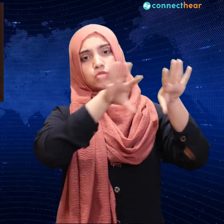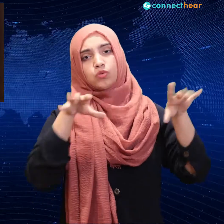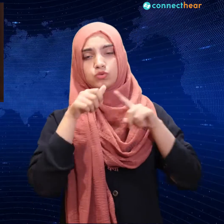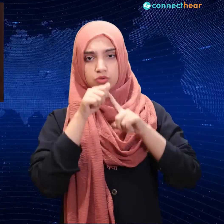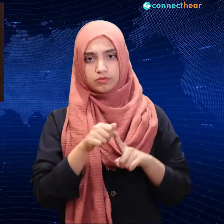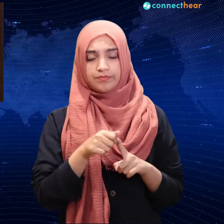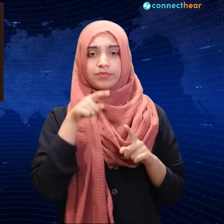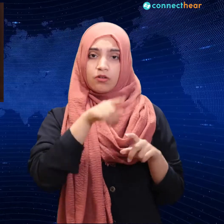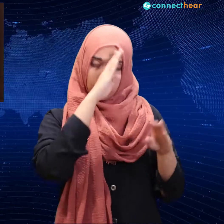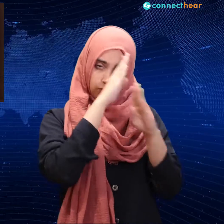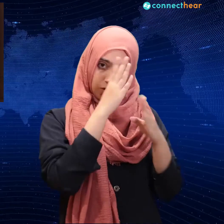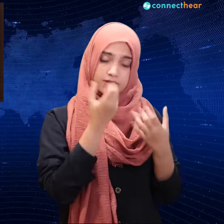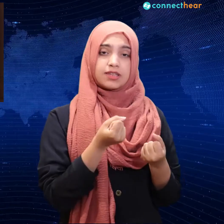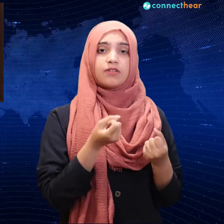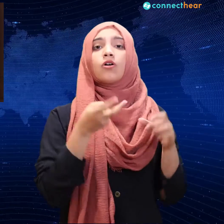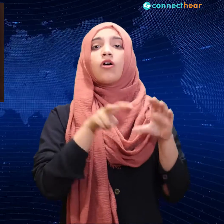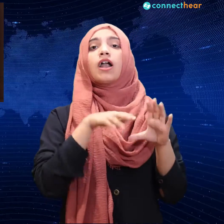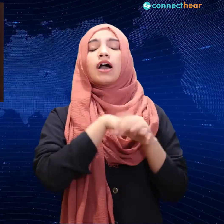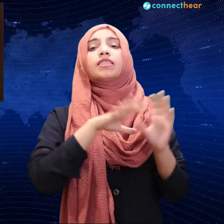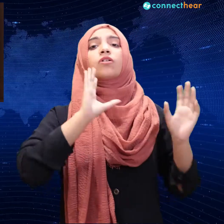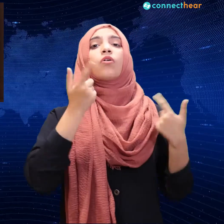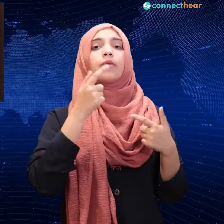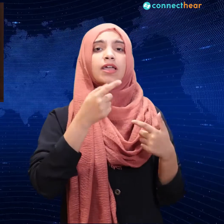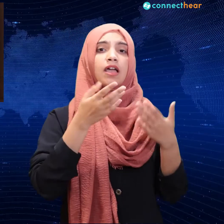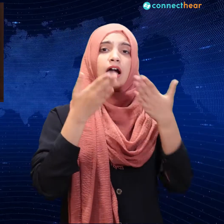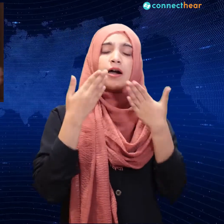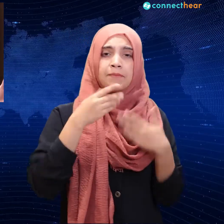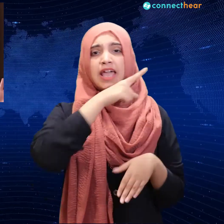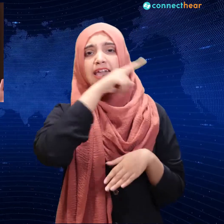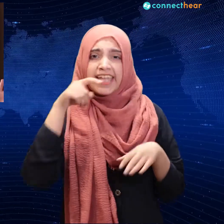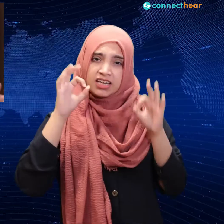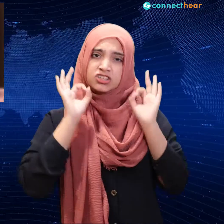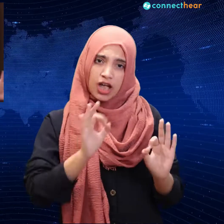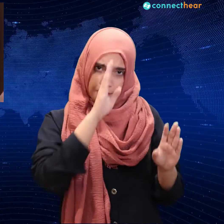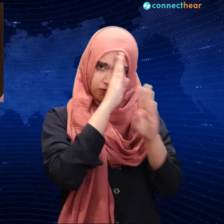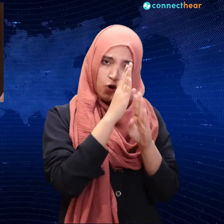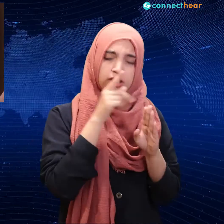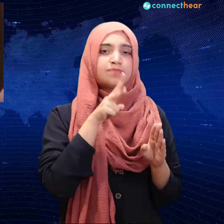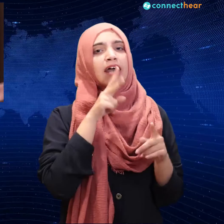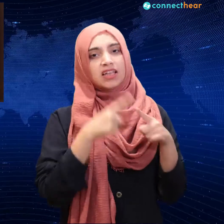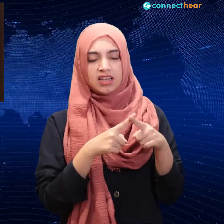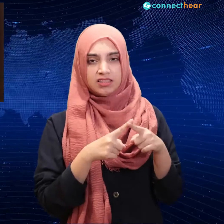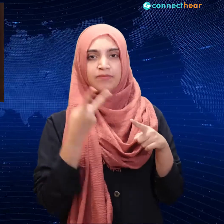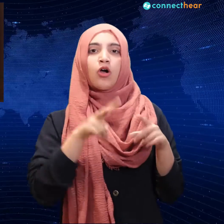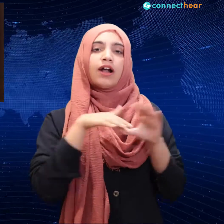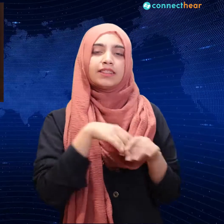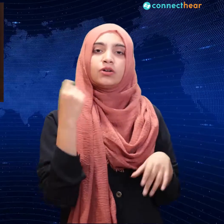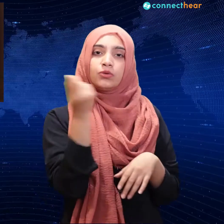a tiny elite had this colonial English medium education and the masses had another Urdu medium